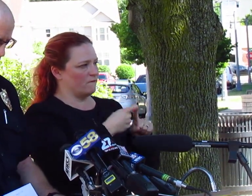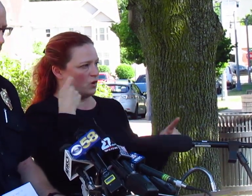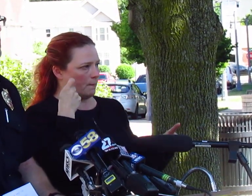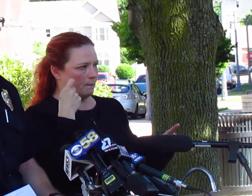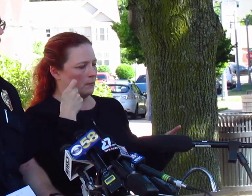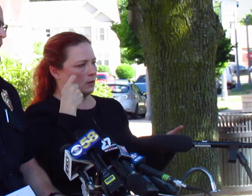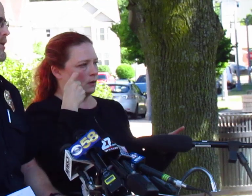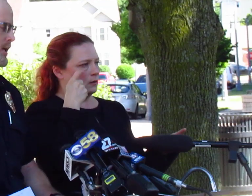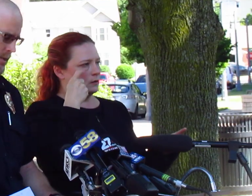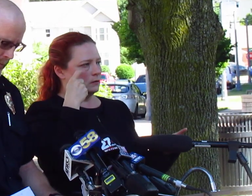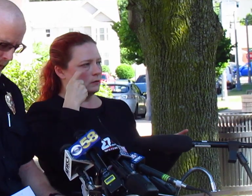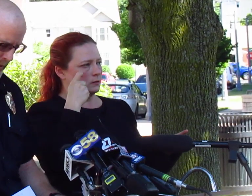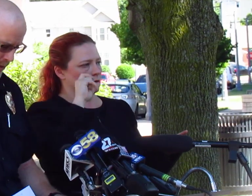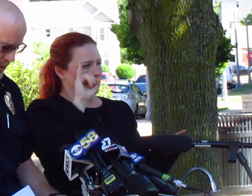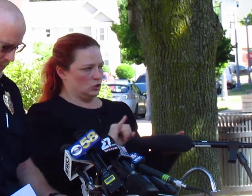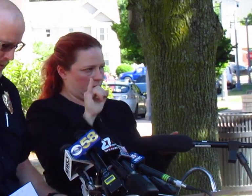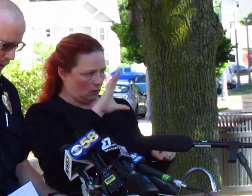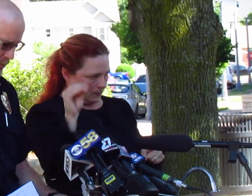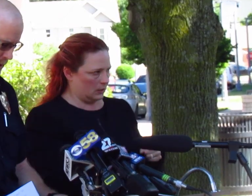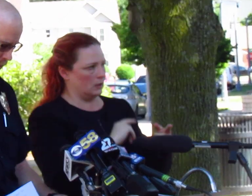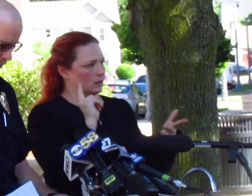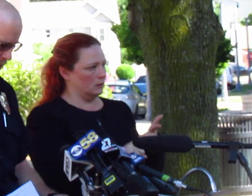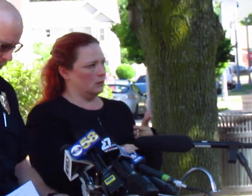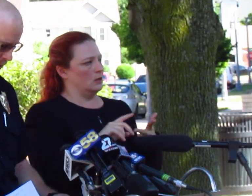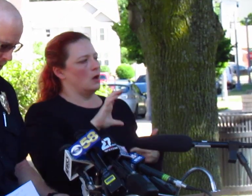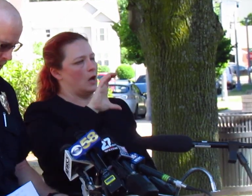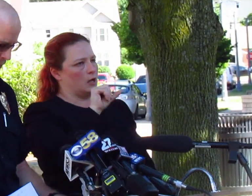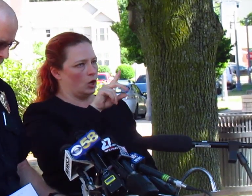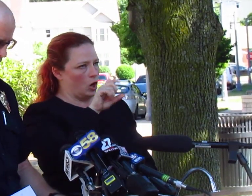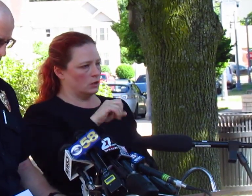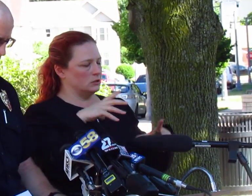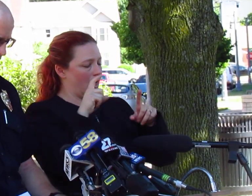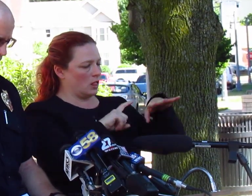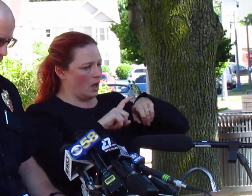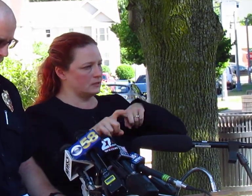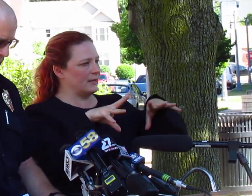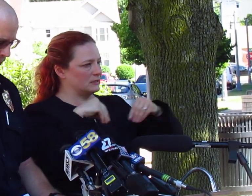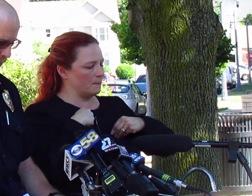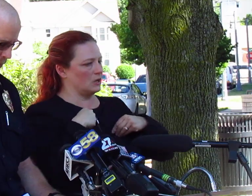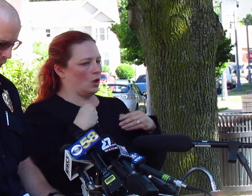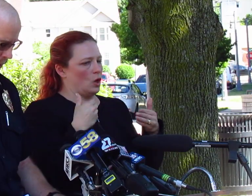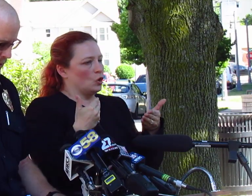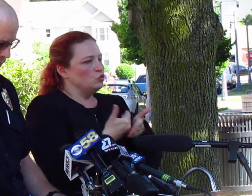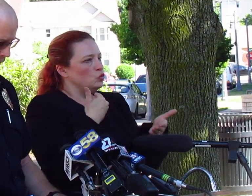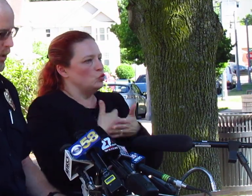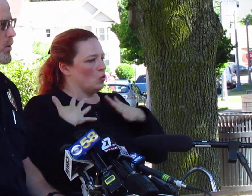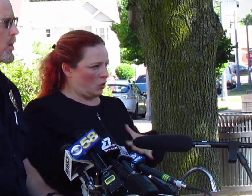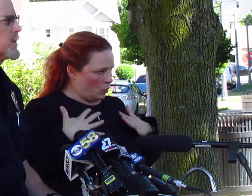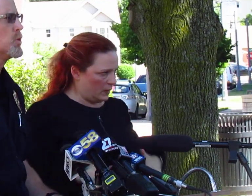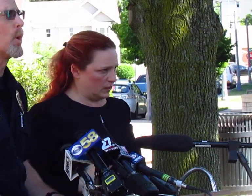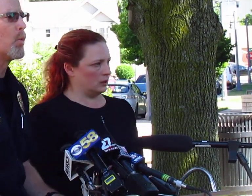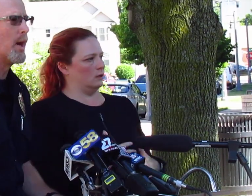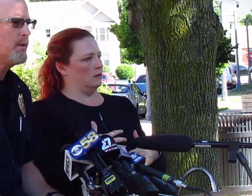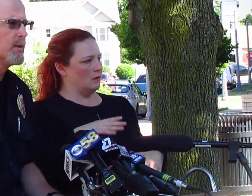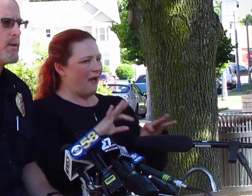vouchers. Hearts Closet and our Sunshine Place are accepting groceries and brand new clothing. They ask that people also go to